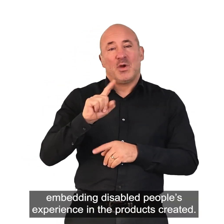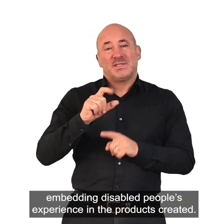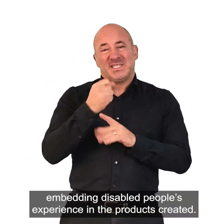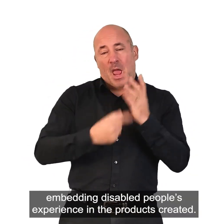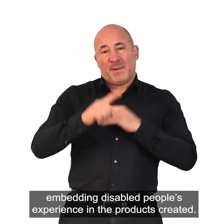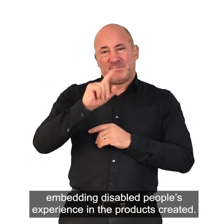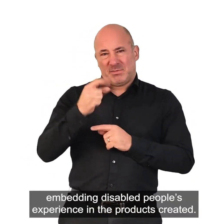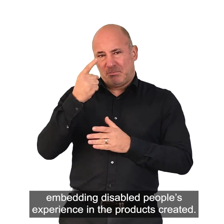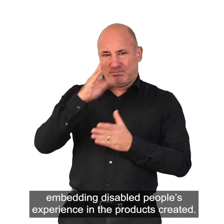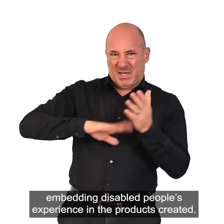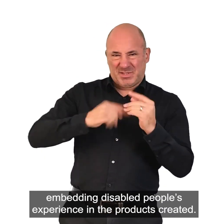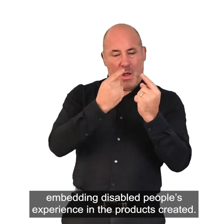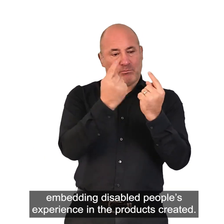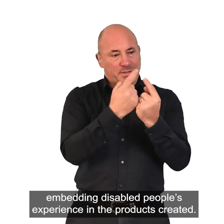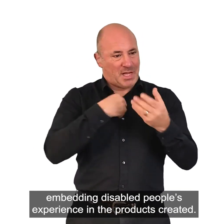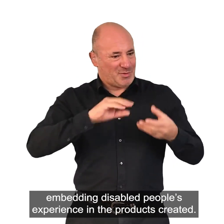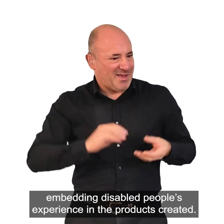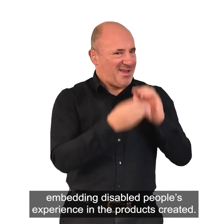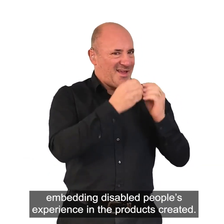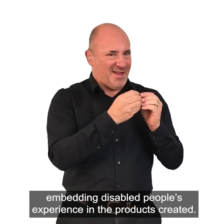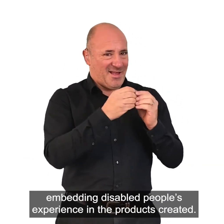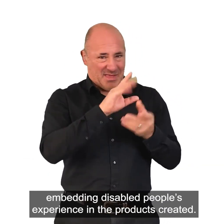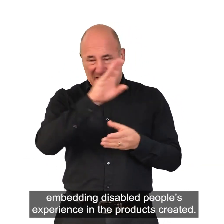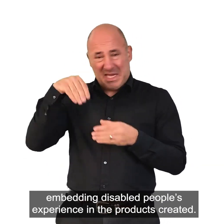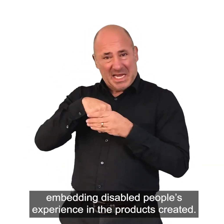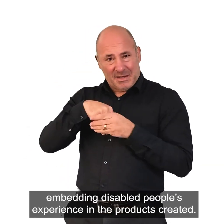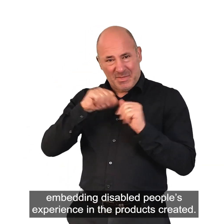Embedding disabled people's experience in the products created.